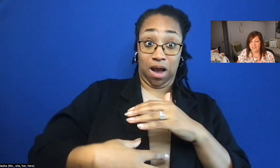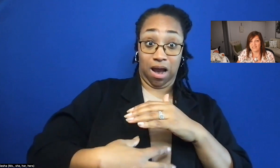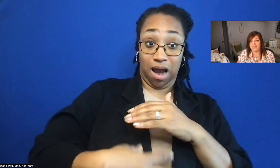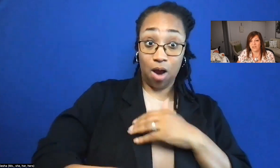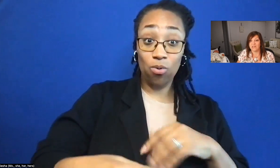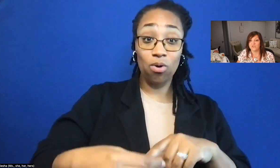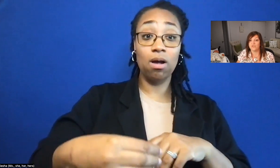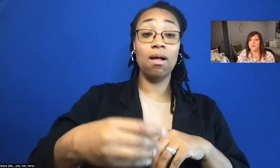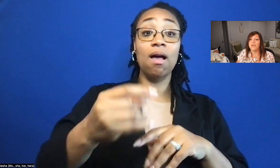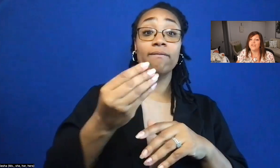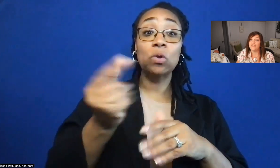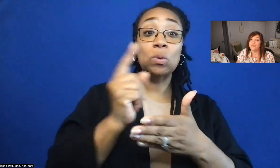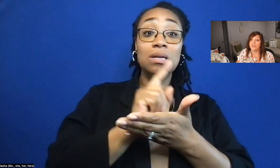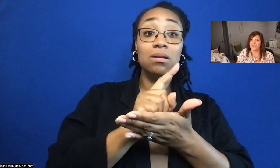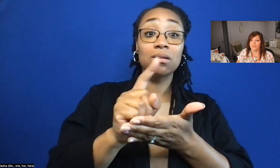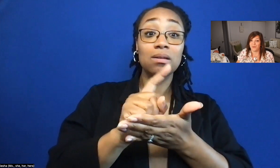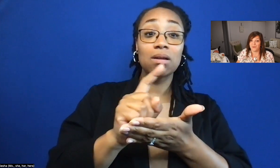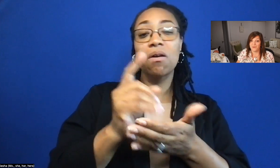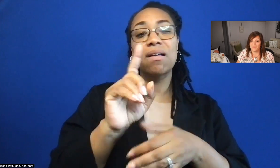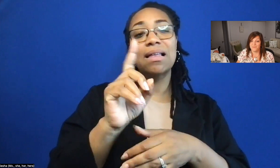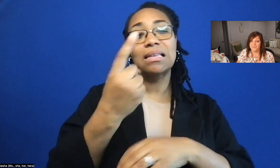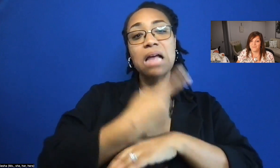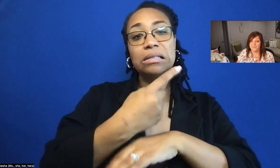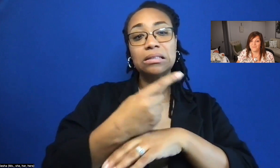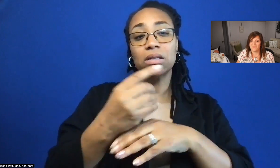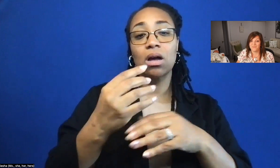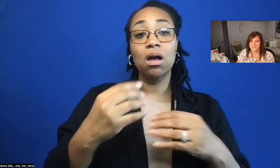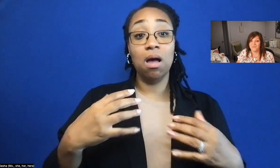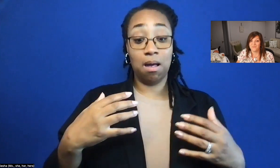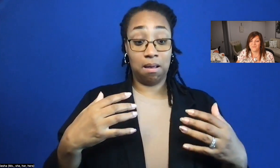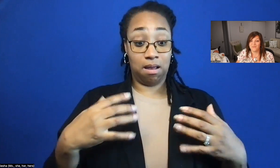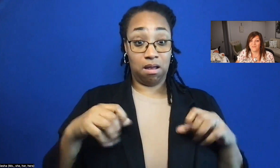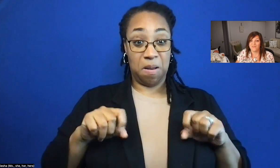transition this colostrum to mature milk.